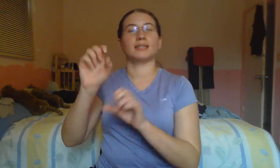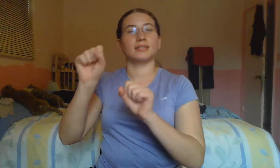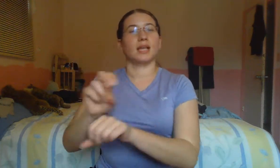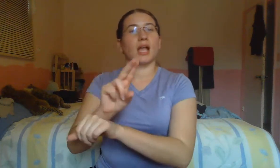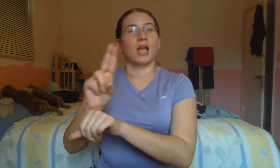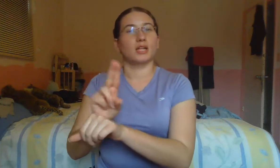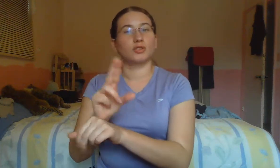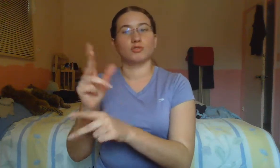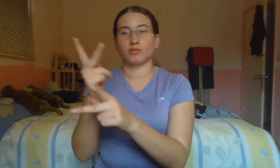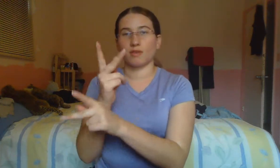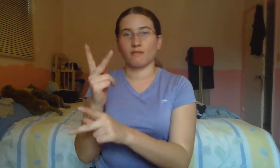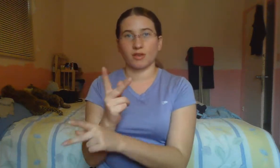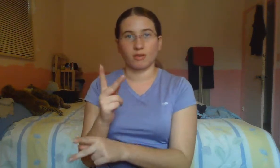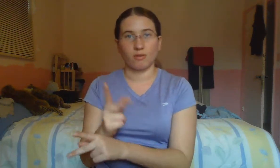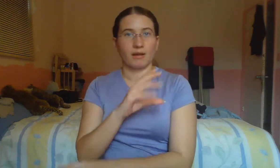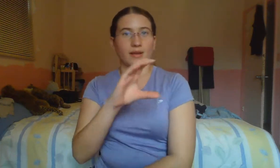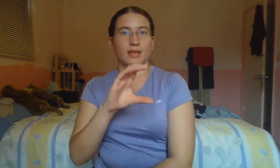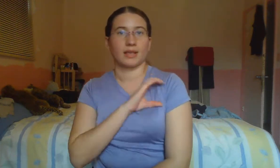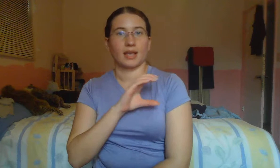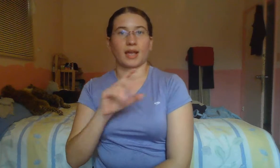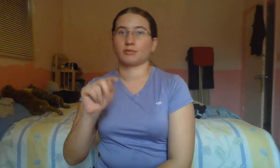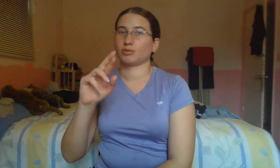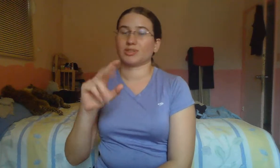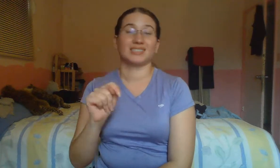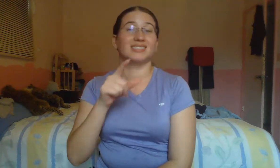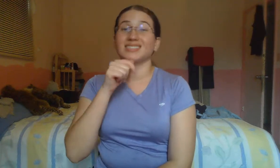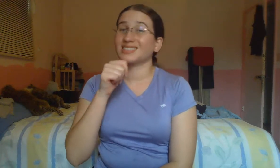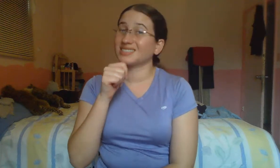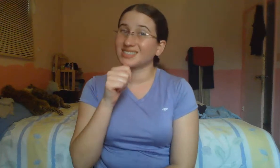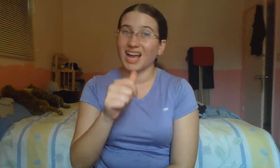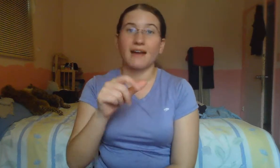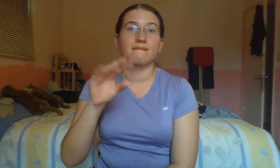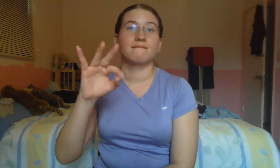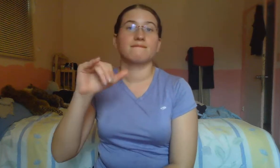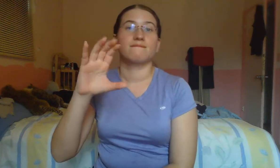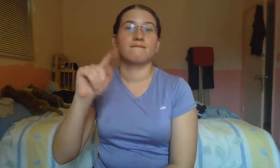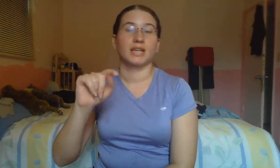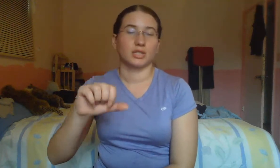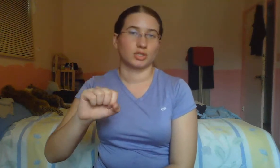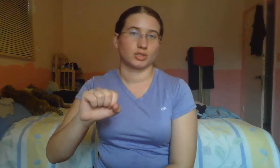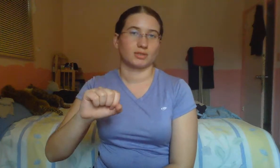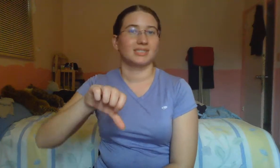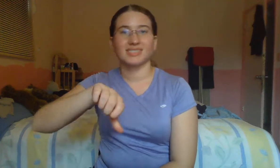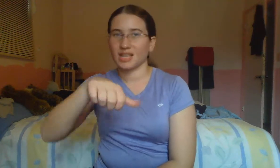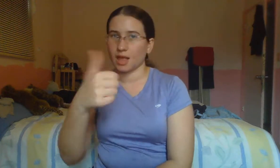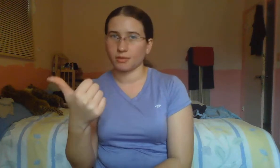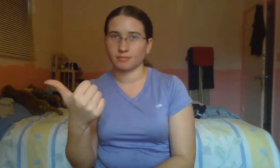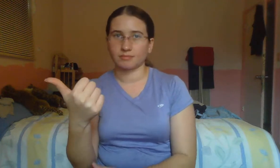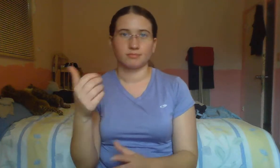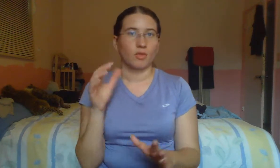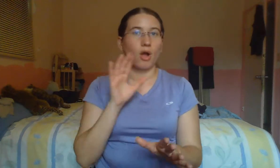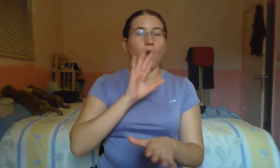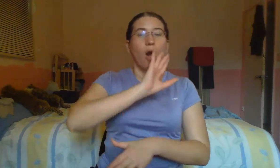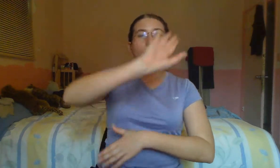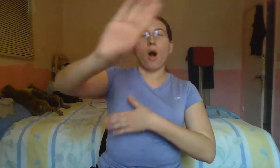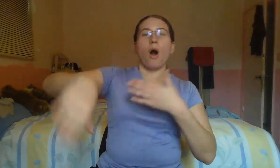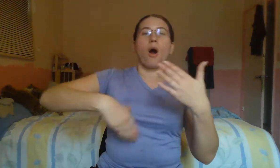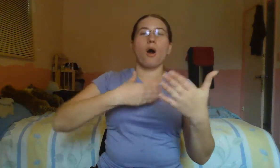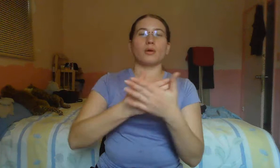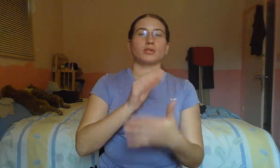out character traits. And it's not fiction. What do you think it is? Think about all of the schema you have from reading. Think about all the schema